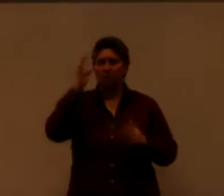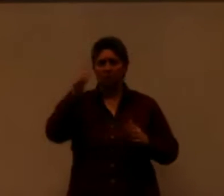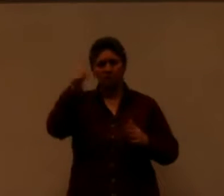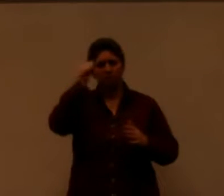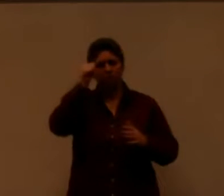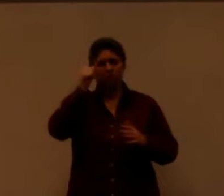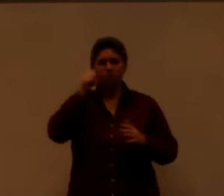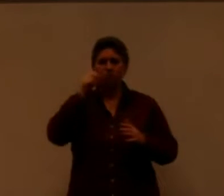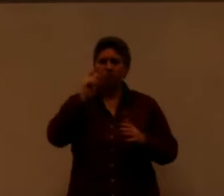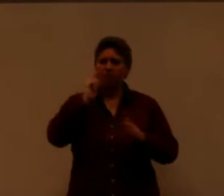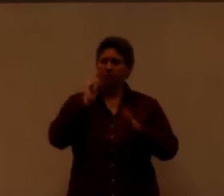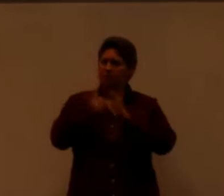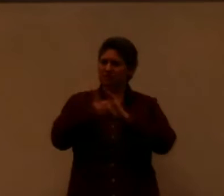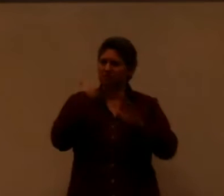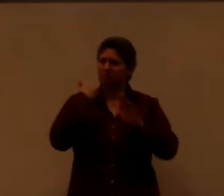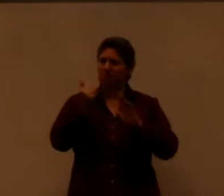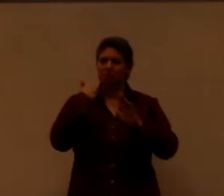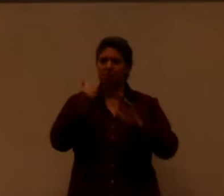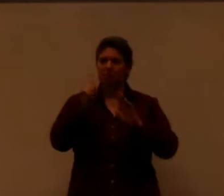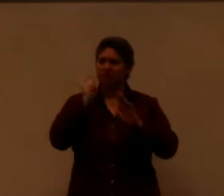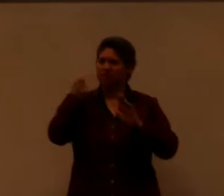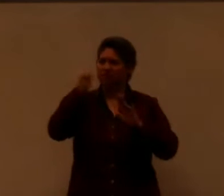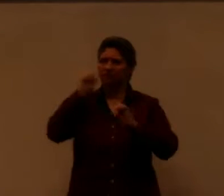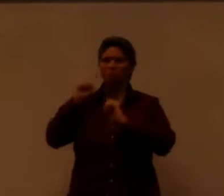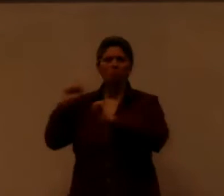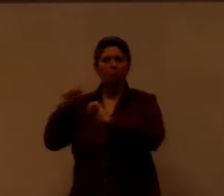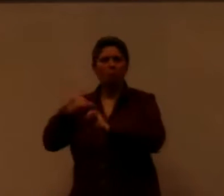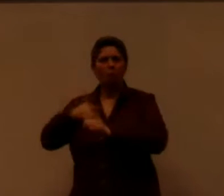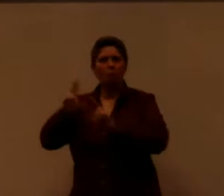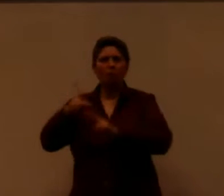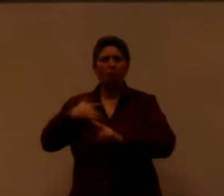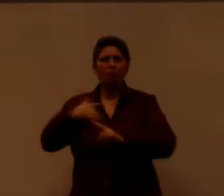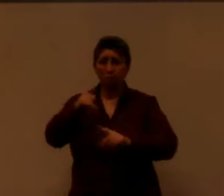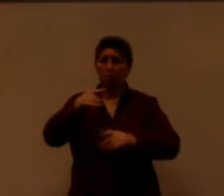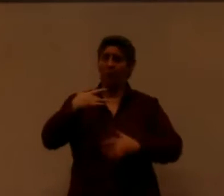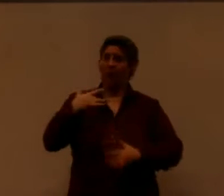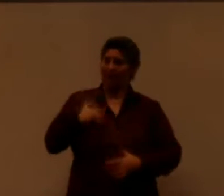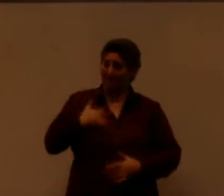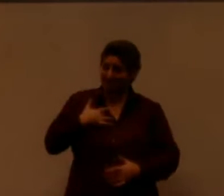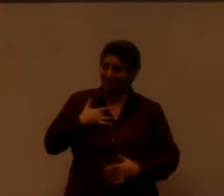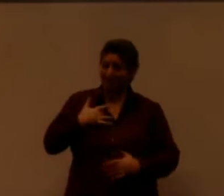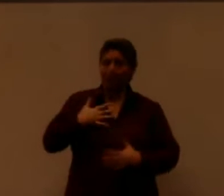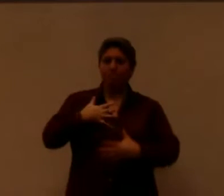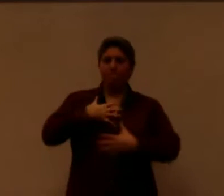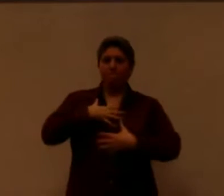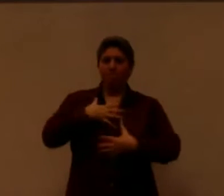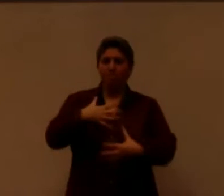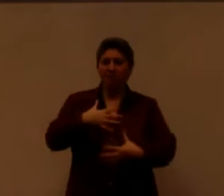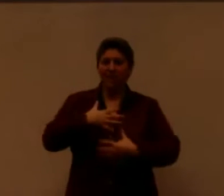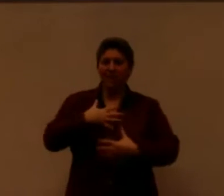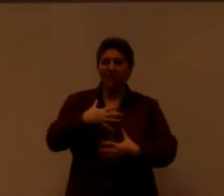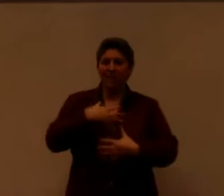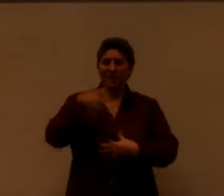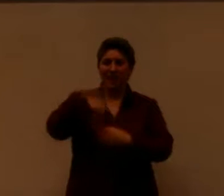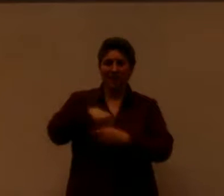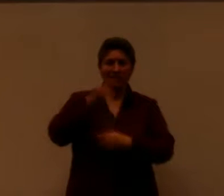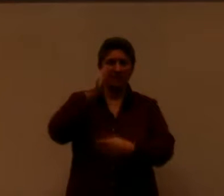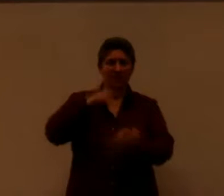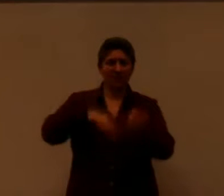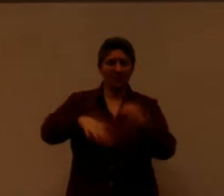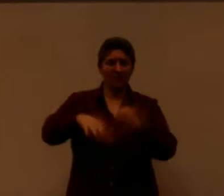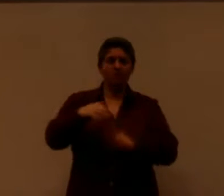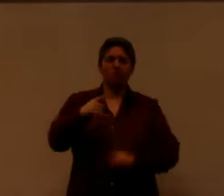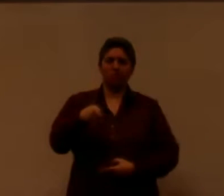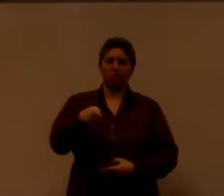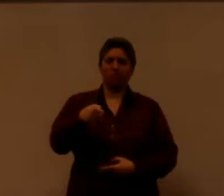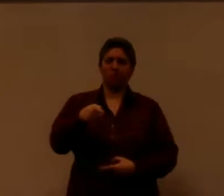You see more about the skills. We want people to have knowledge and awareness of the deaf people comfortable way of life. You know, we want